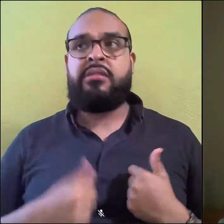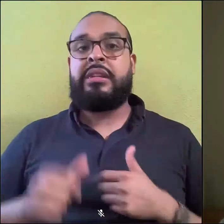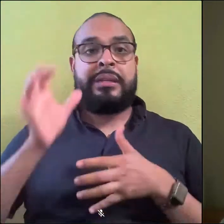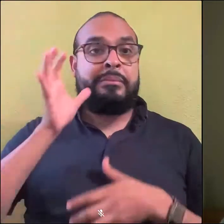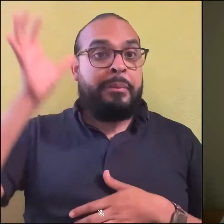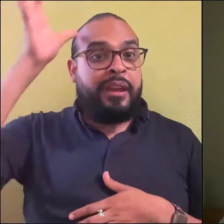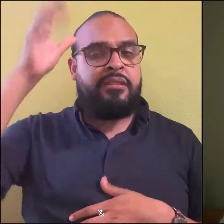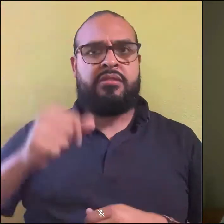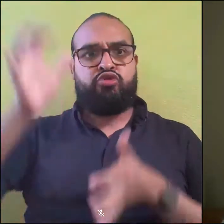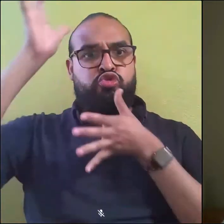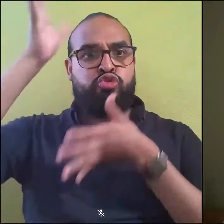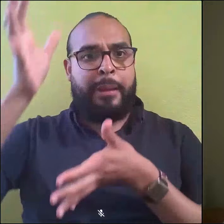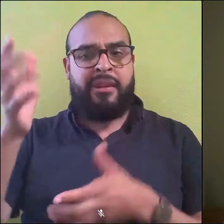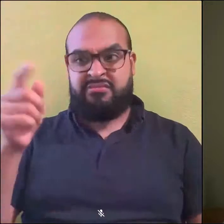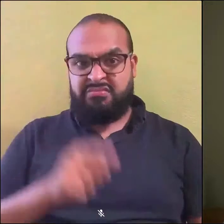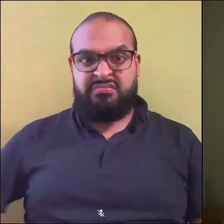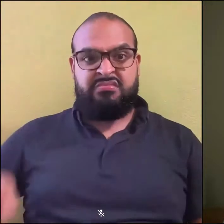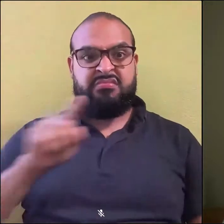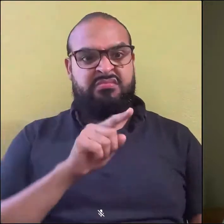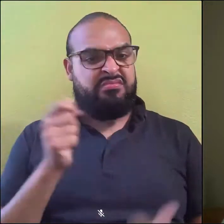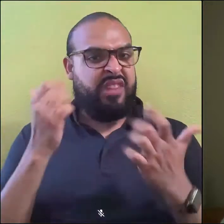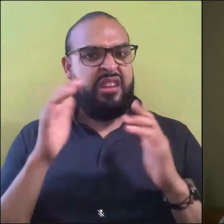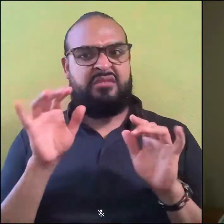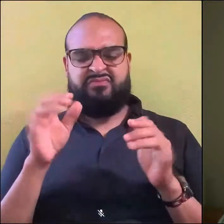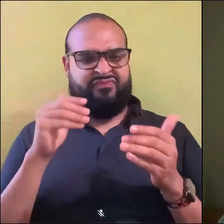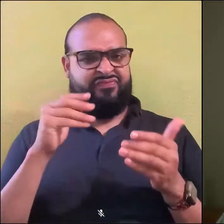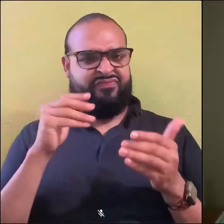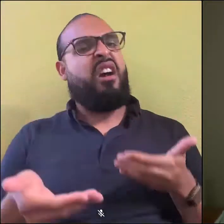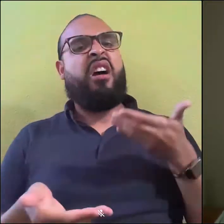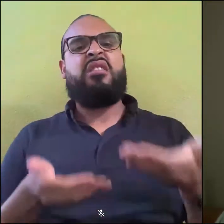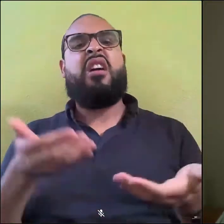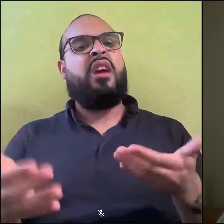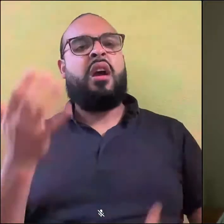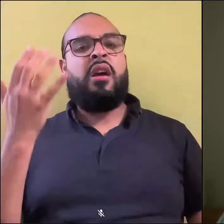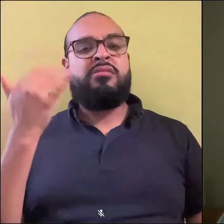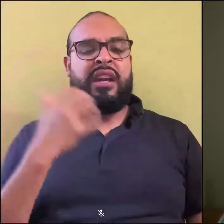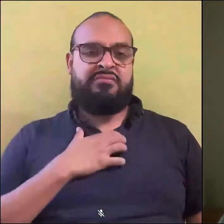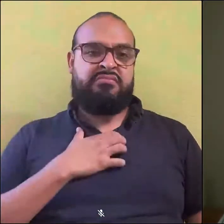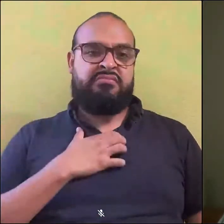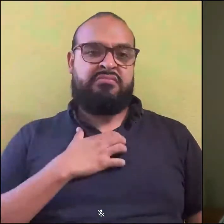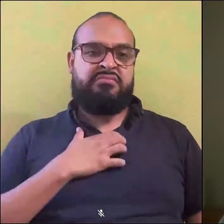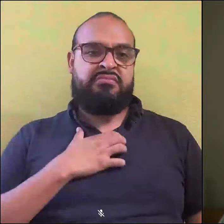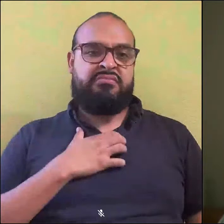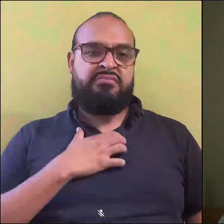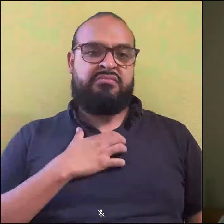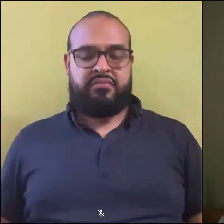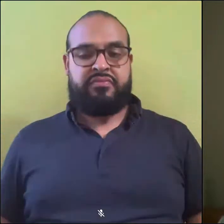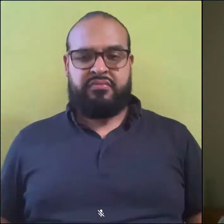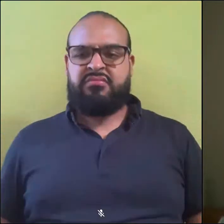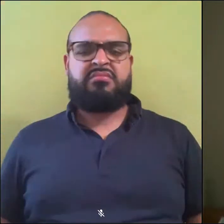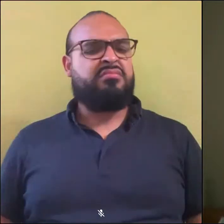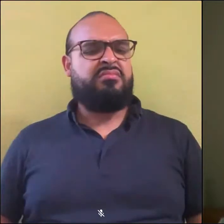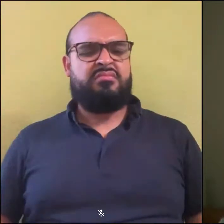on, who died of hunger, who died for reasons that could have been avoided,